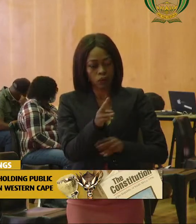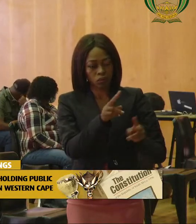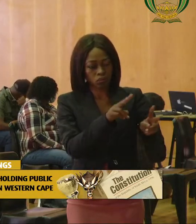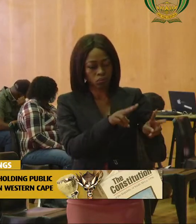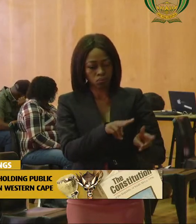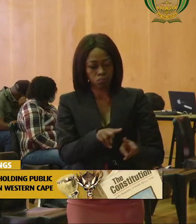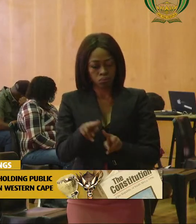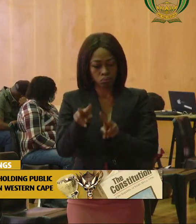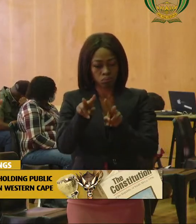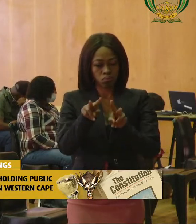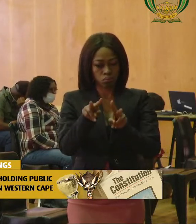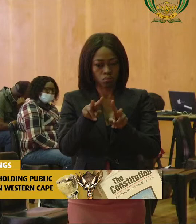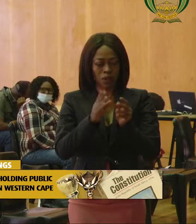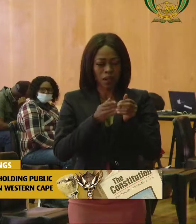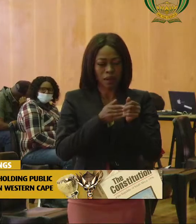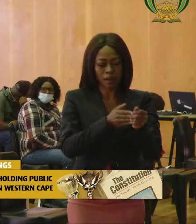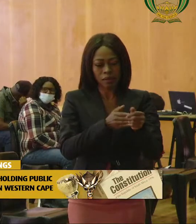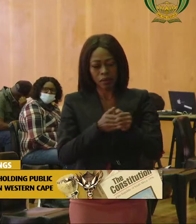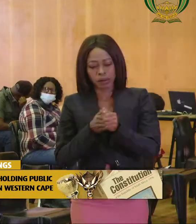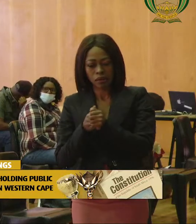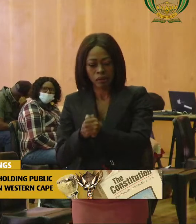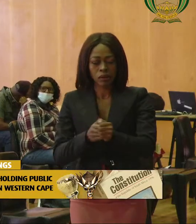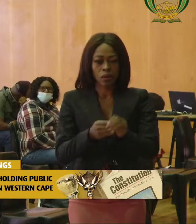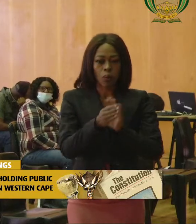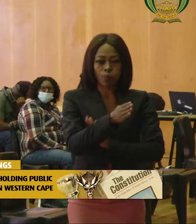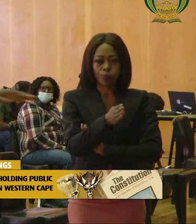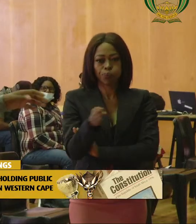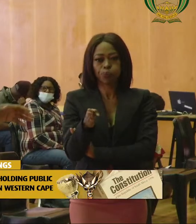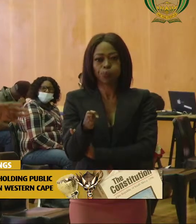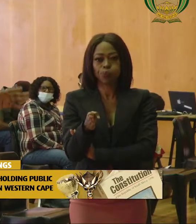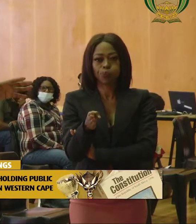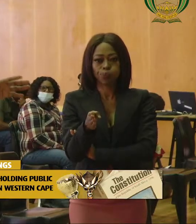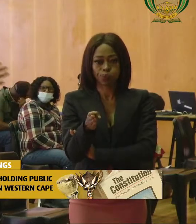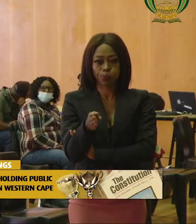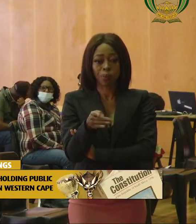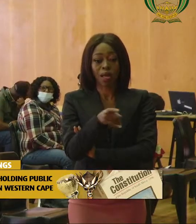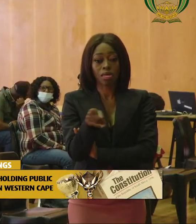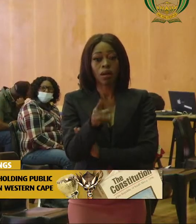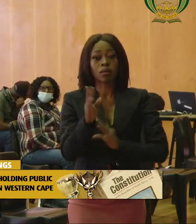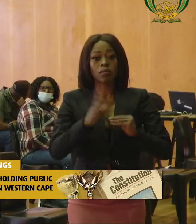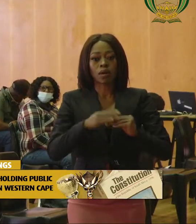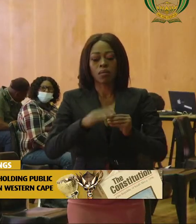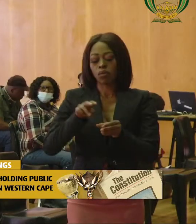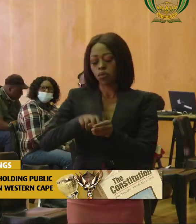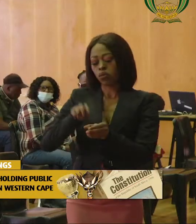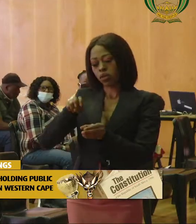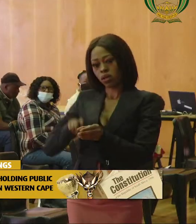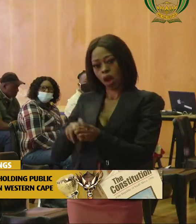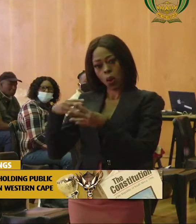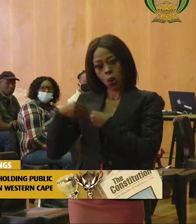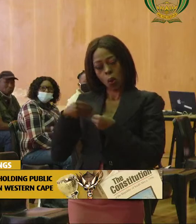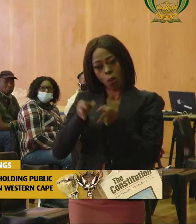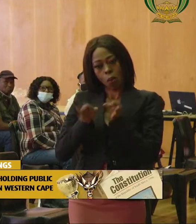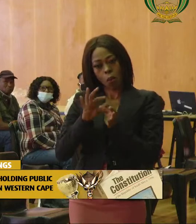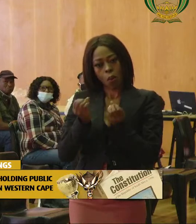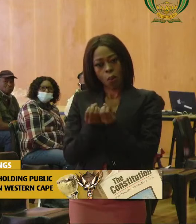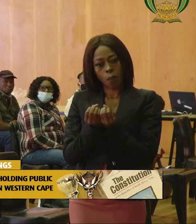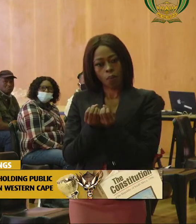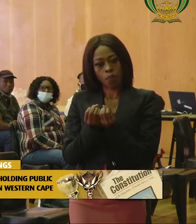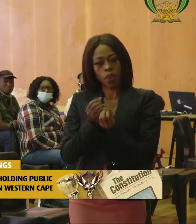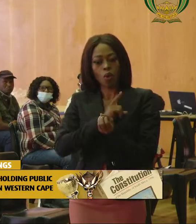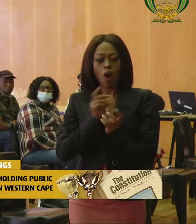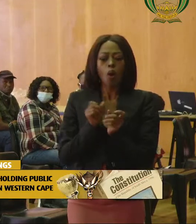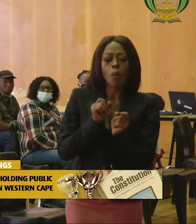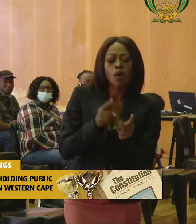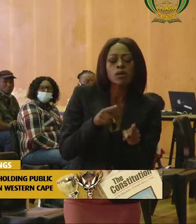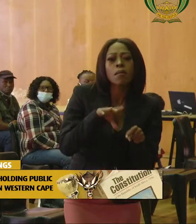you have so many leaders who are resigning from their political parties because of opportunism,